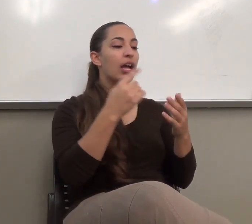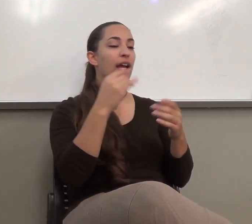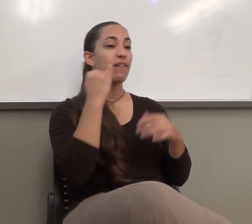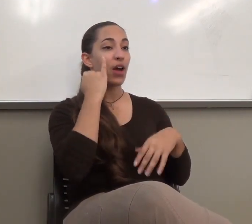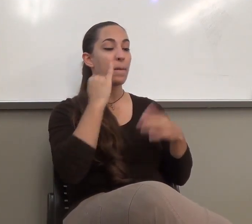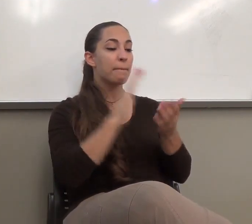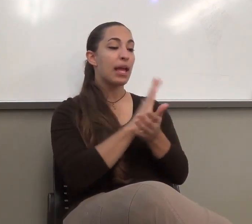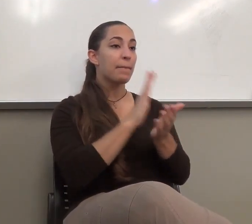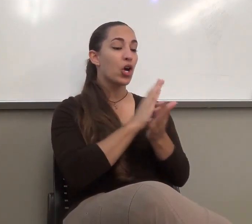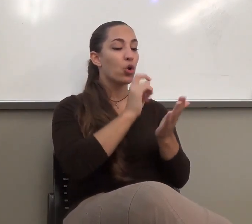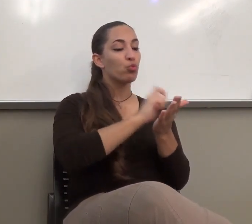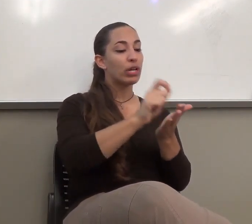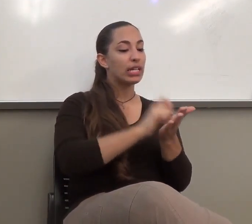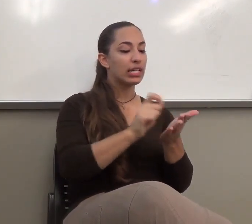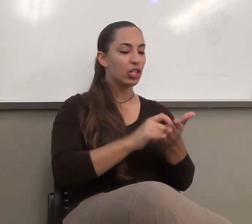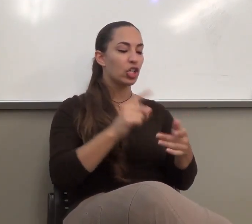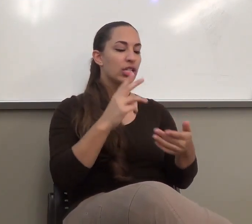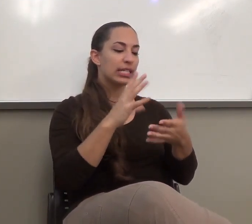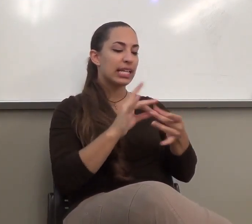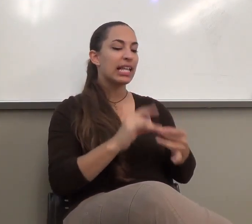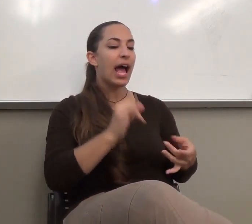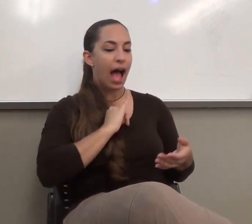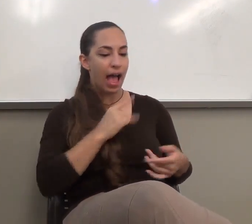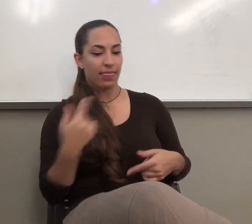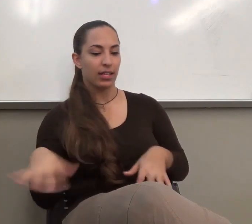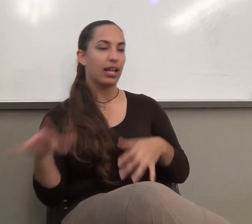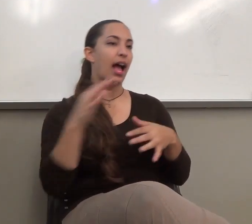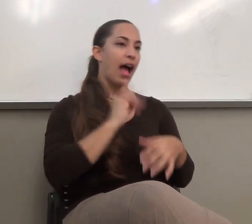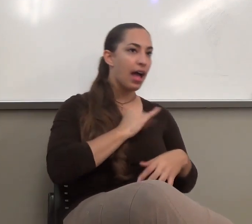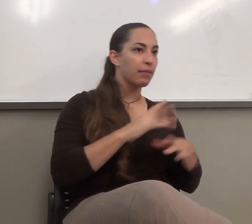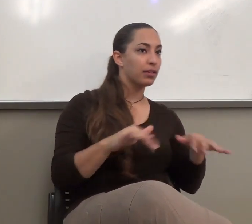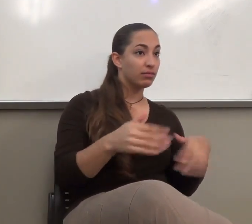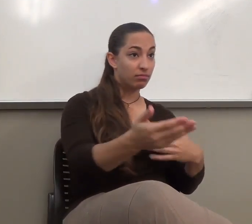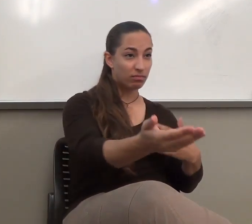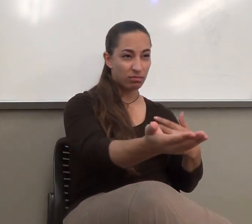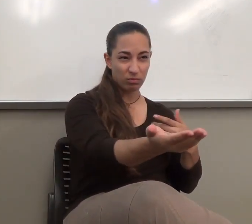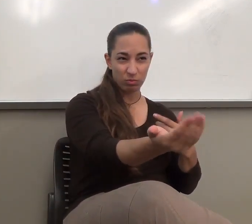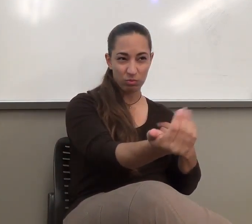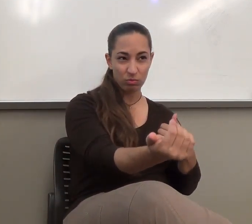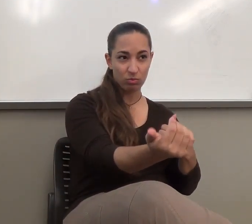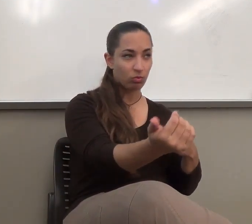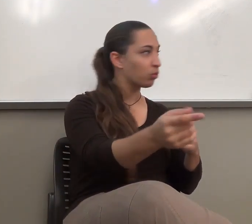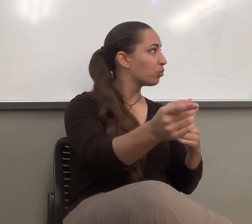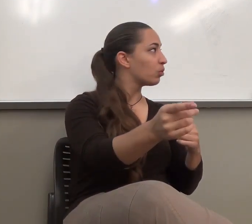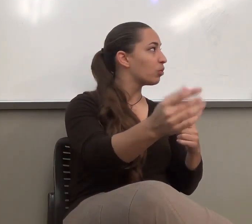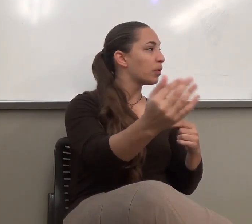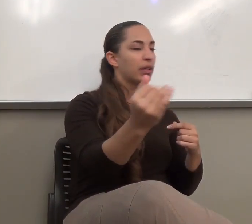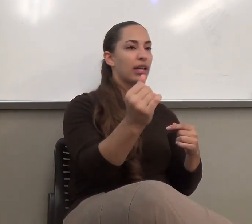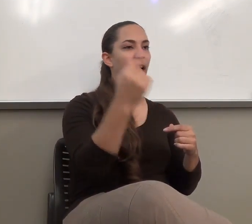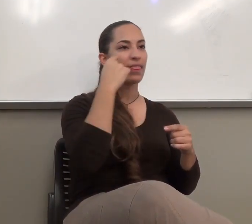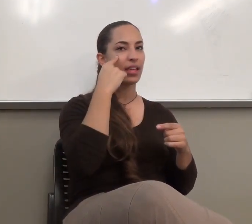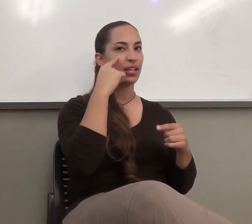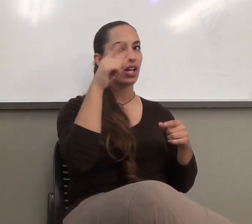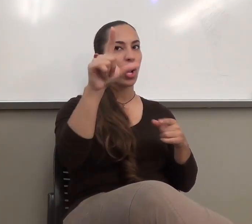I've corrected this on a handful of papers. So I think, Lloyd, I mentioned something to you about it. You know what I'm